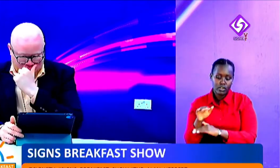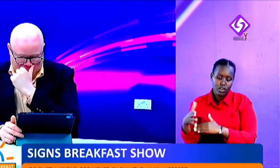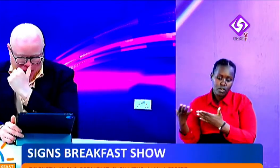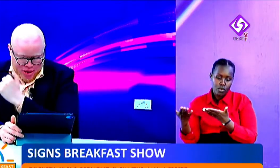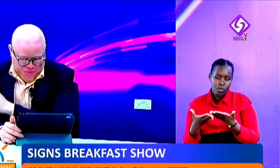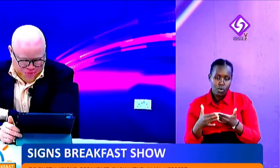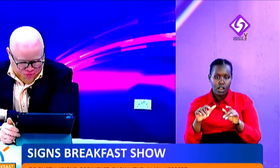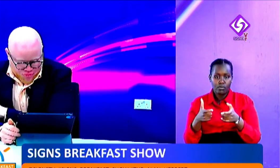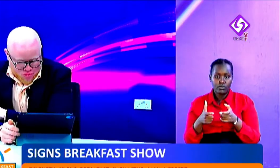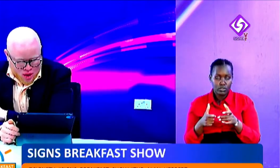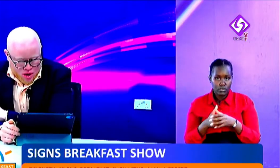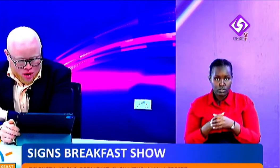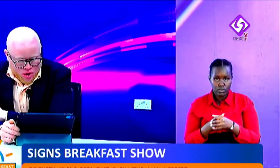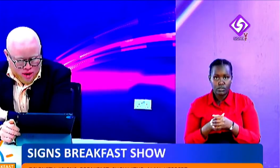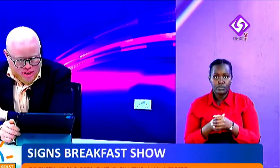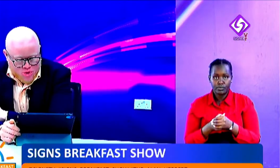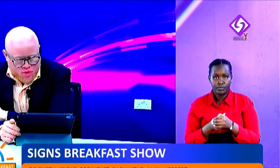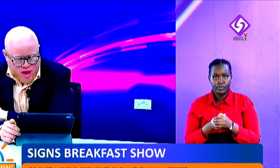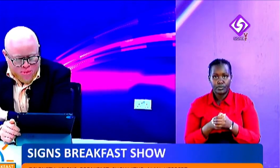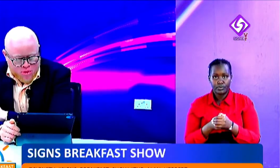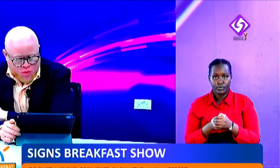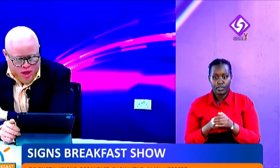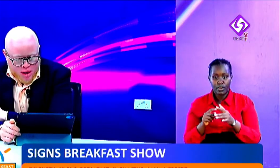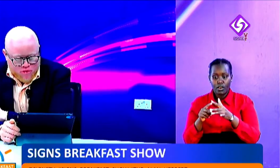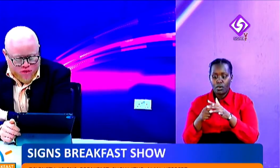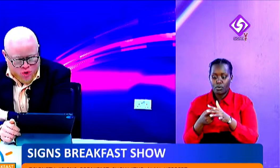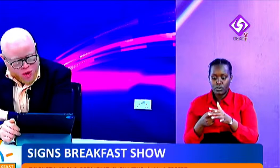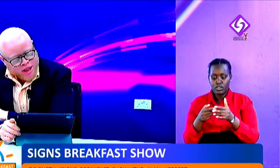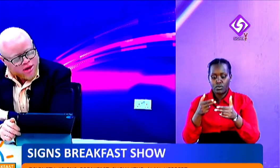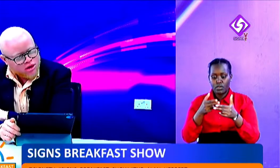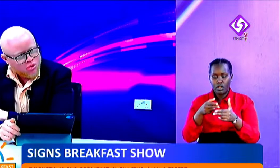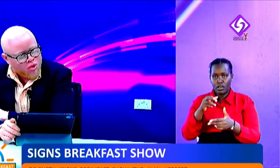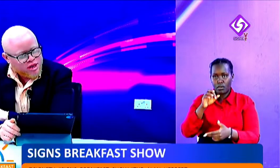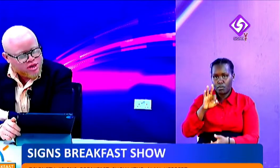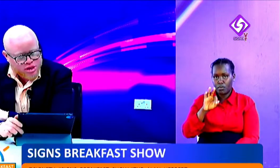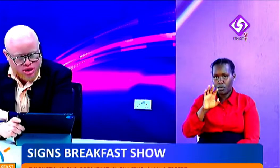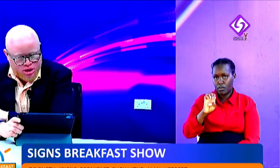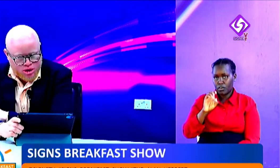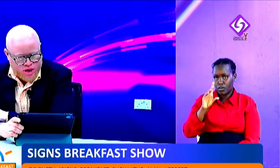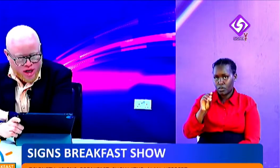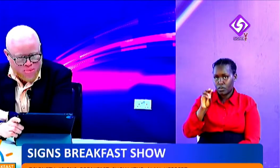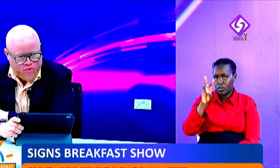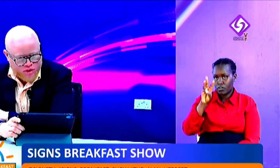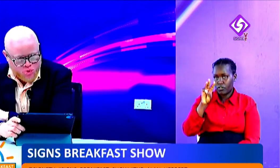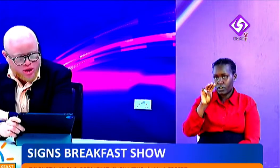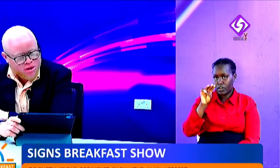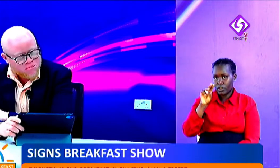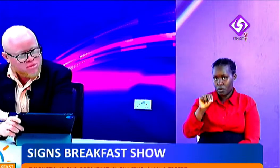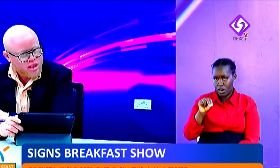and let's start with the name FEDWEN. What does the name FEDWEN mean?